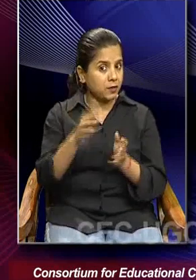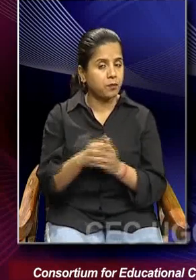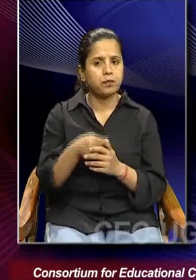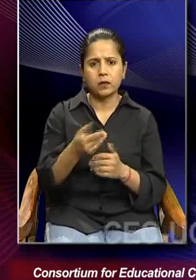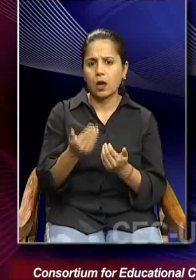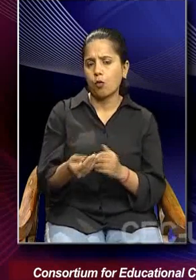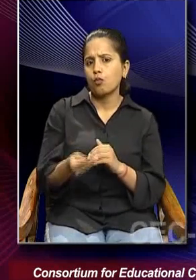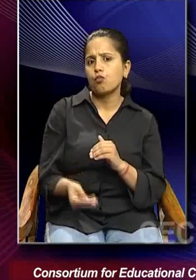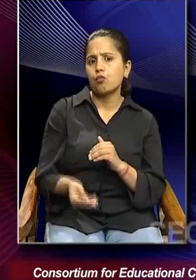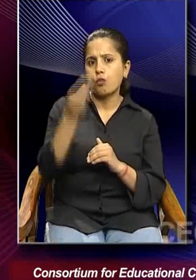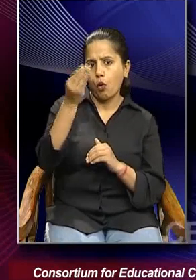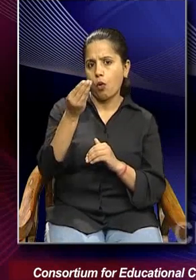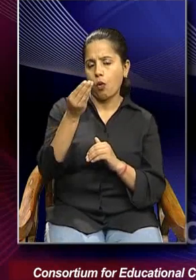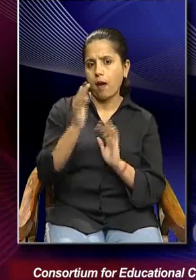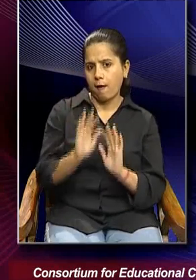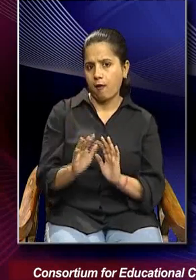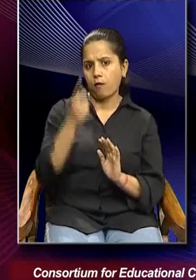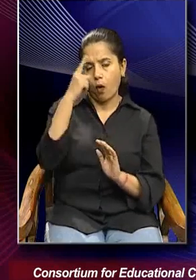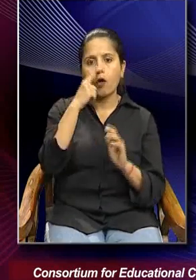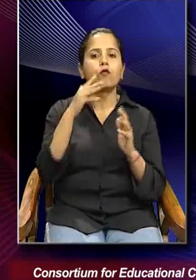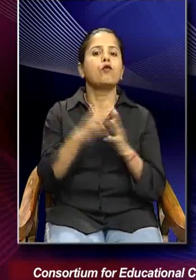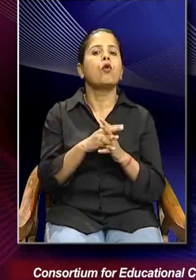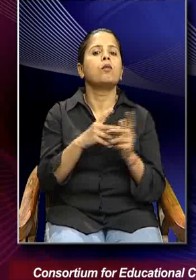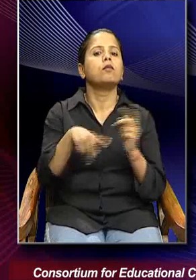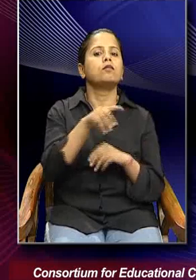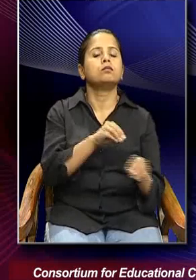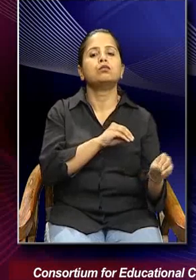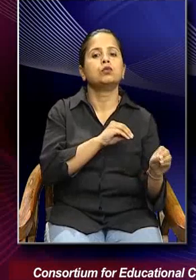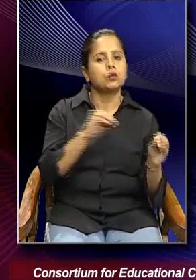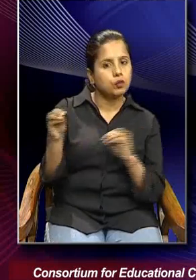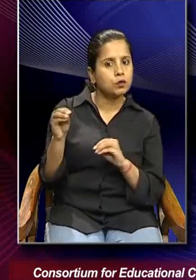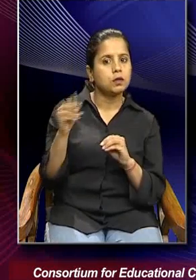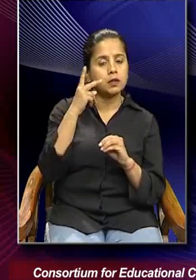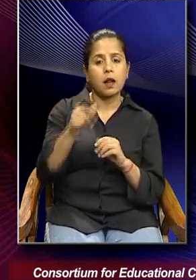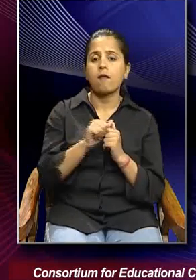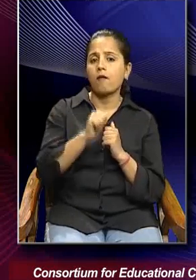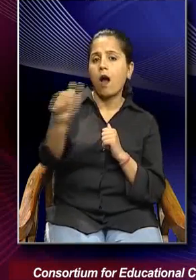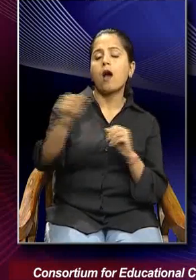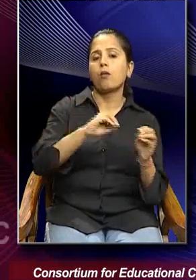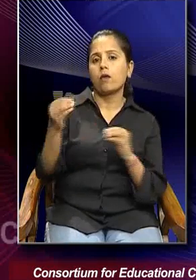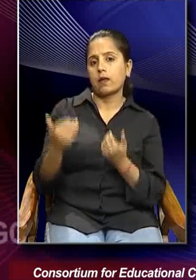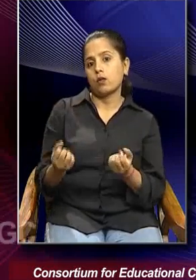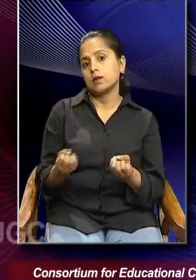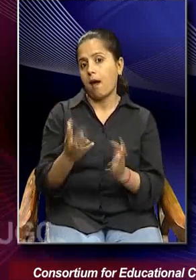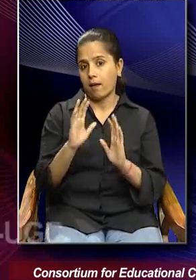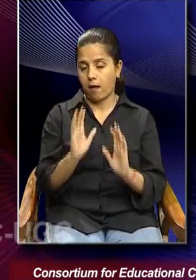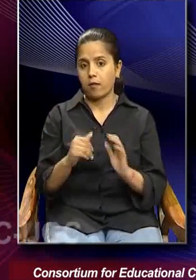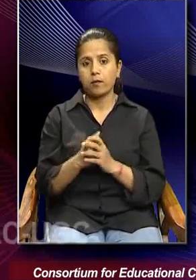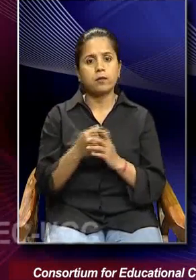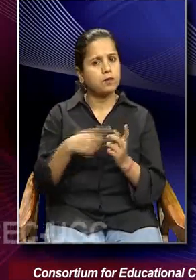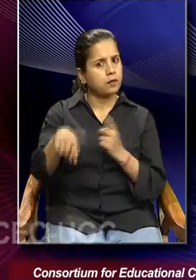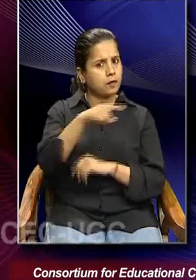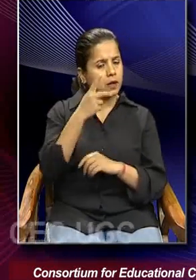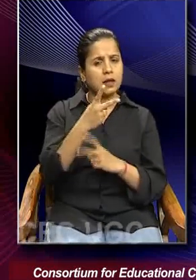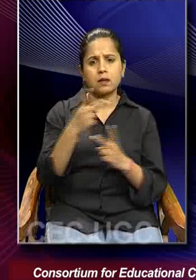is an increasing tendency for women folks to move towards long distance, and among